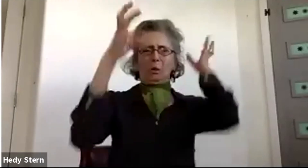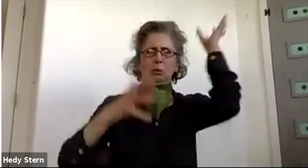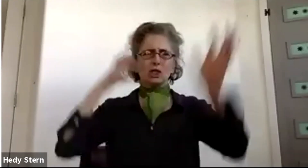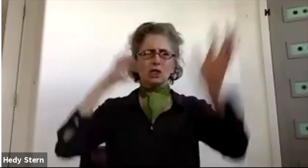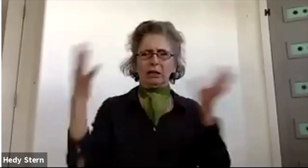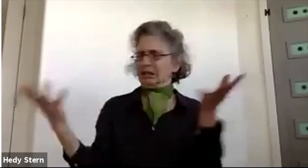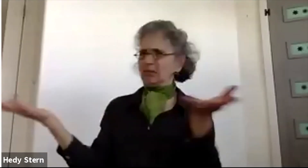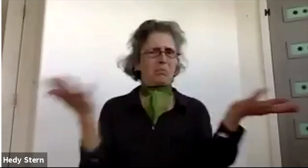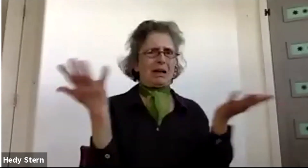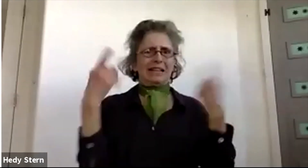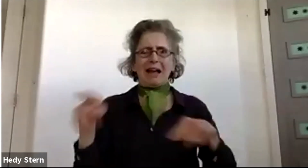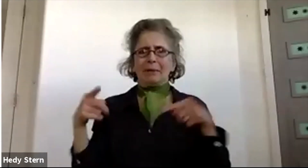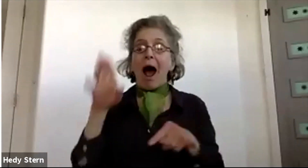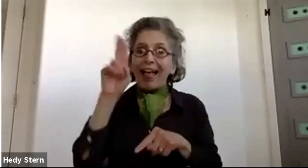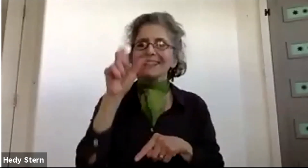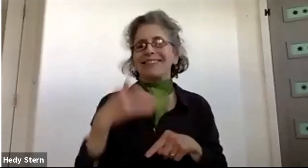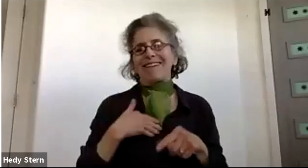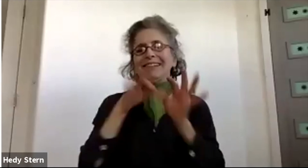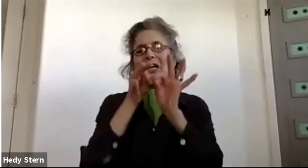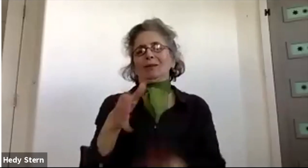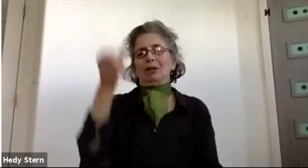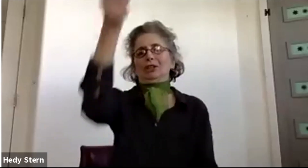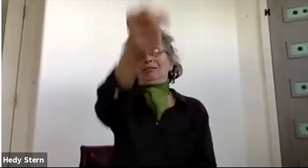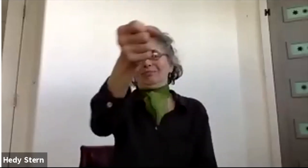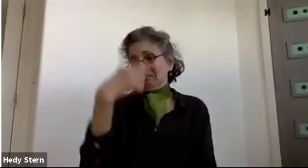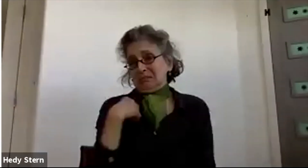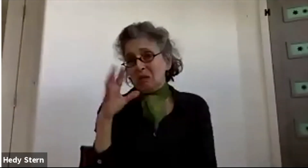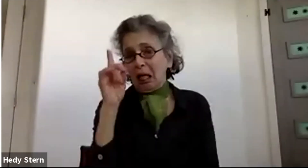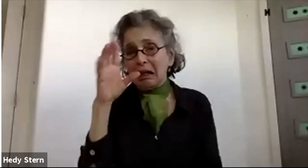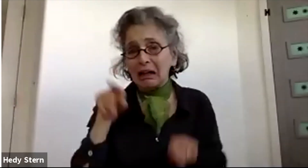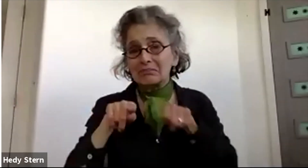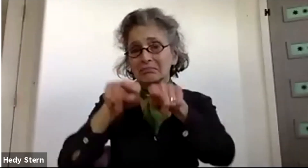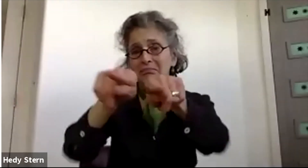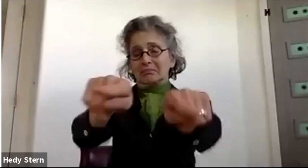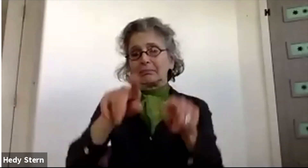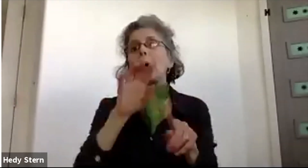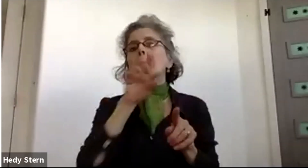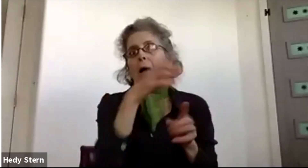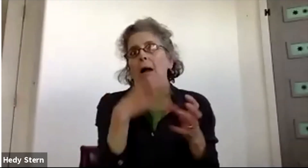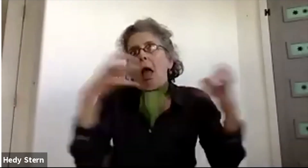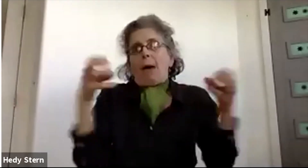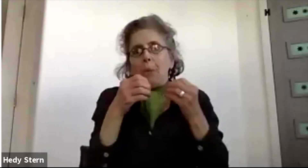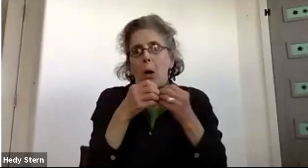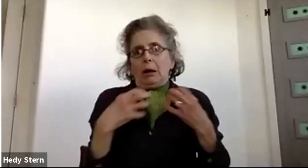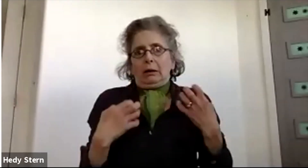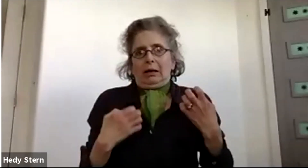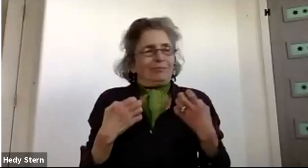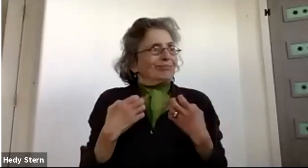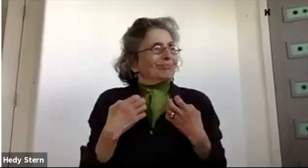the same feeling of confusion of what's going on here, unless there is an interpreter available. That's what I would assume. I mean, I could make that parallel.